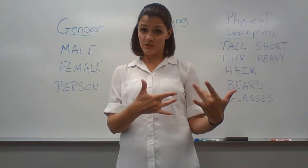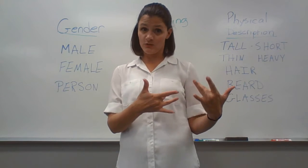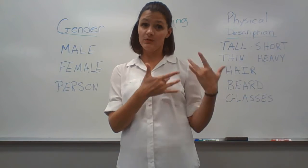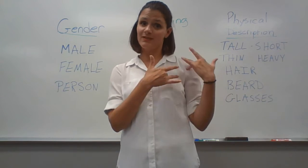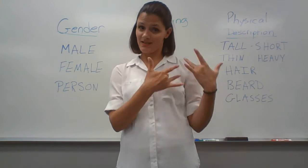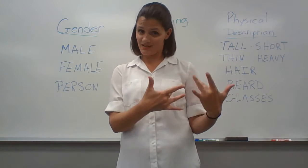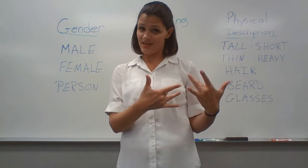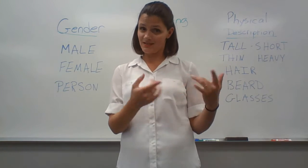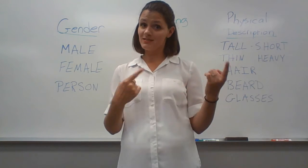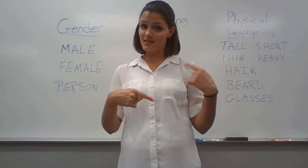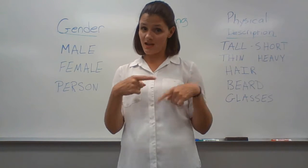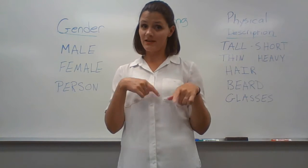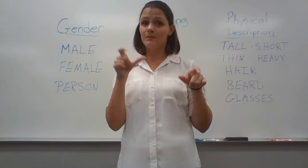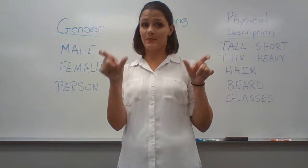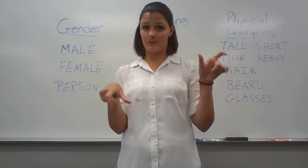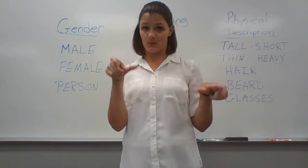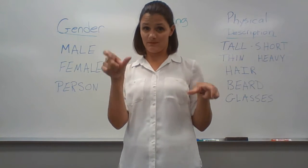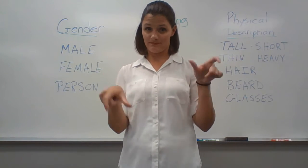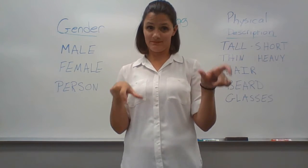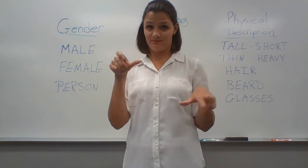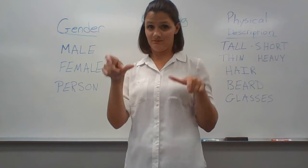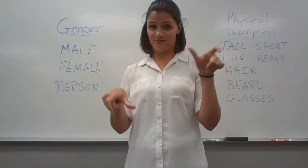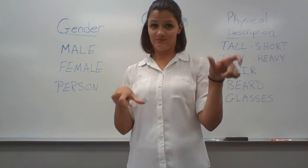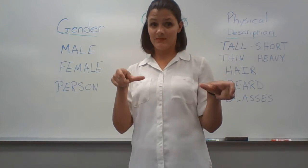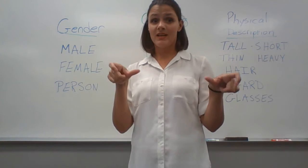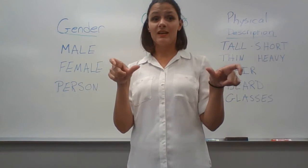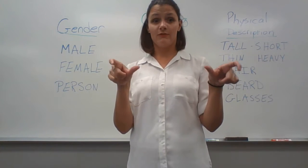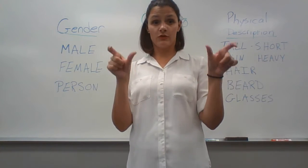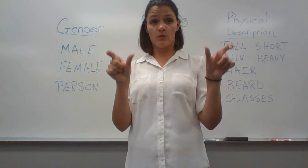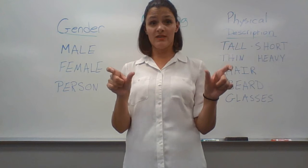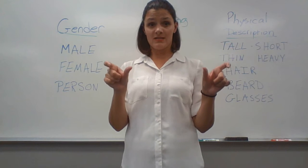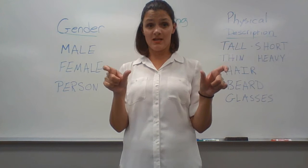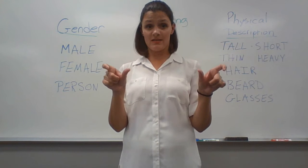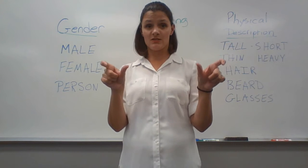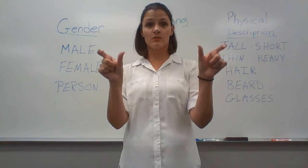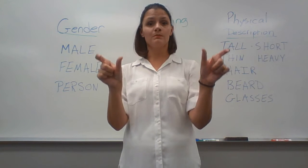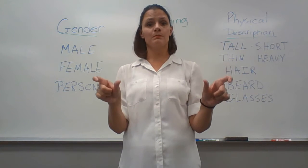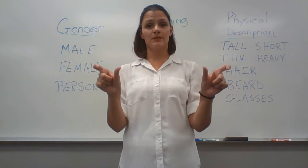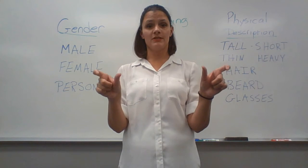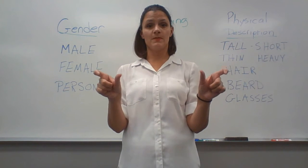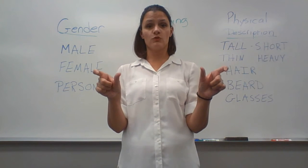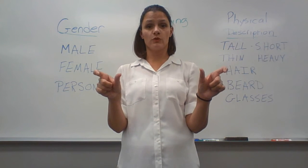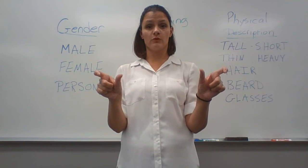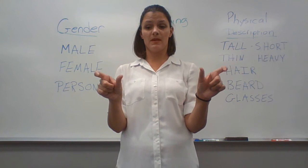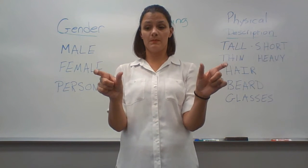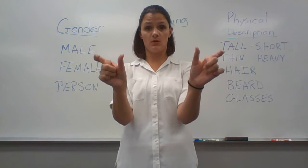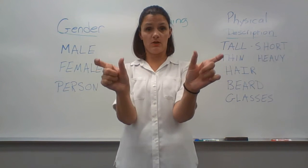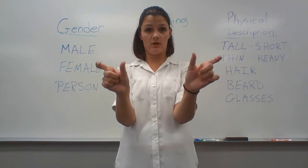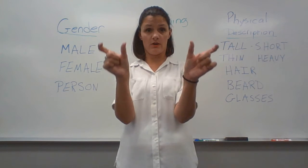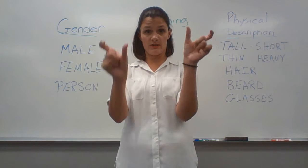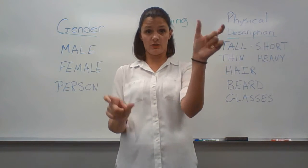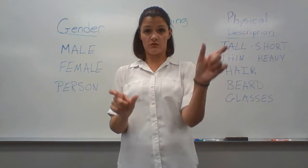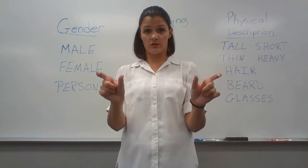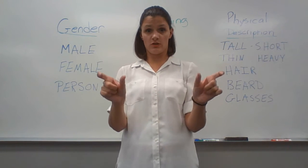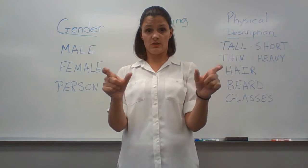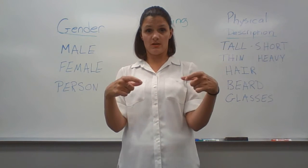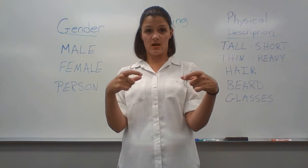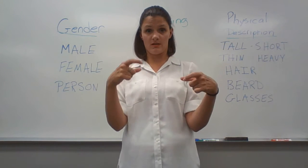to sign people. If you're going to sign this one, please make sure your people are this direction, not